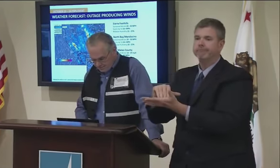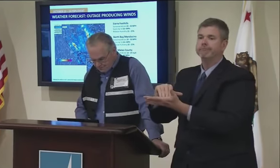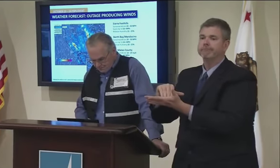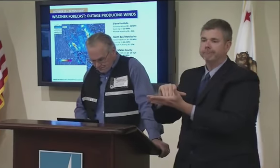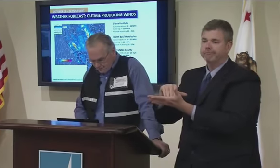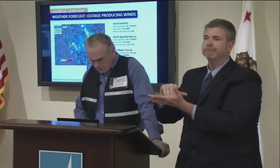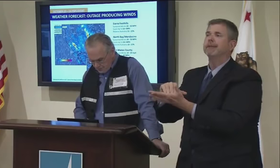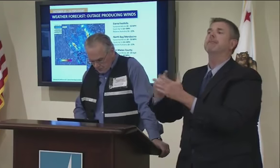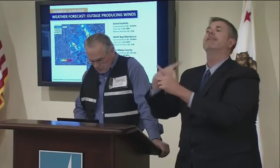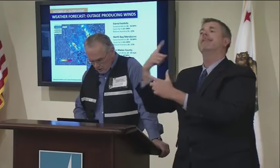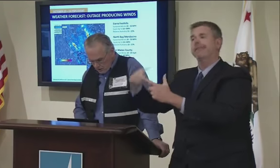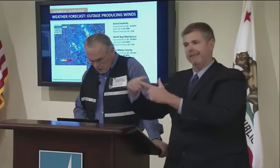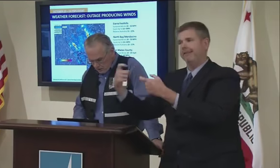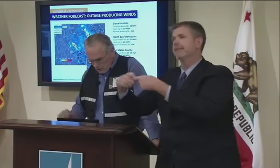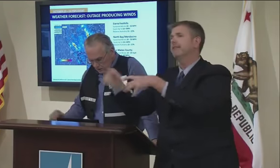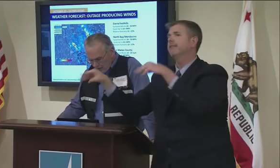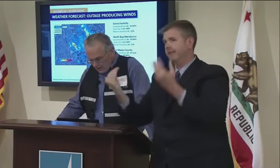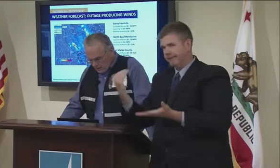here.